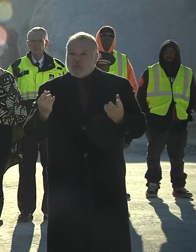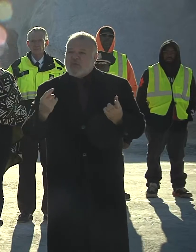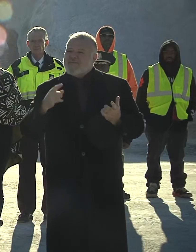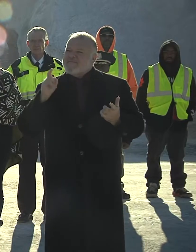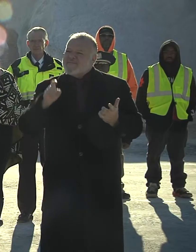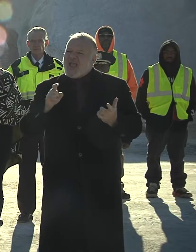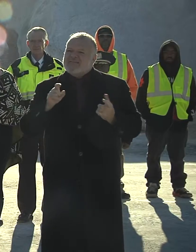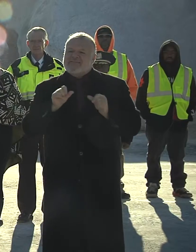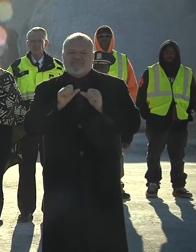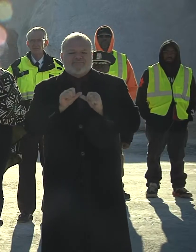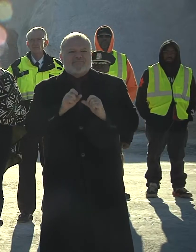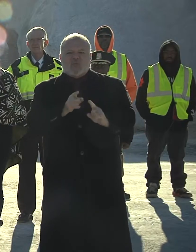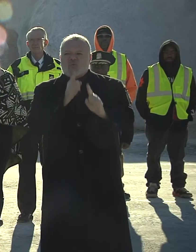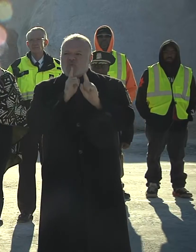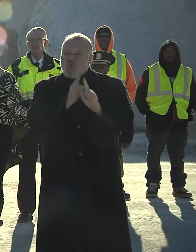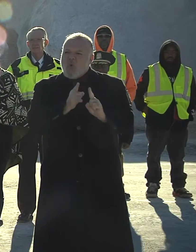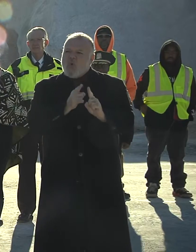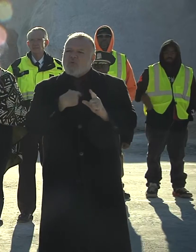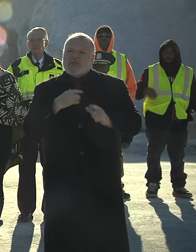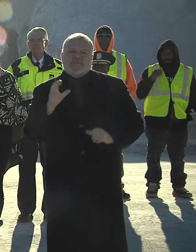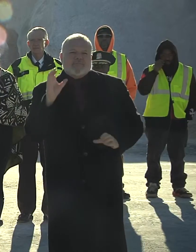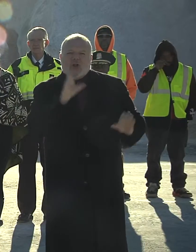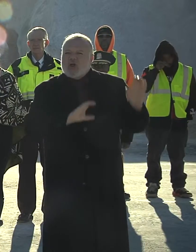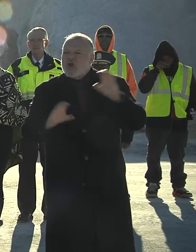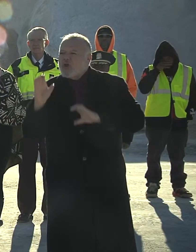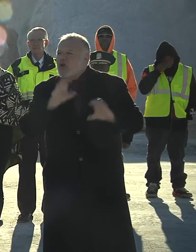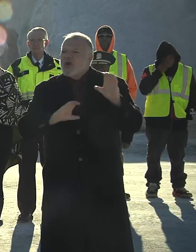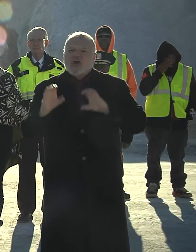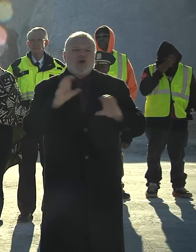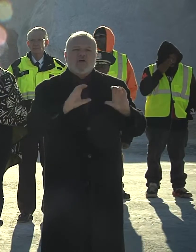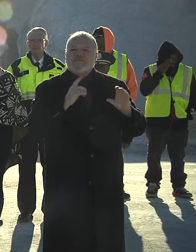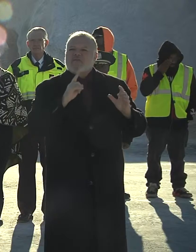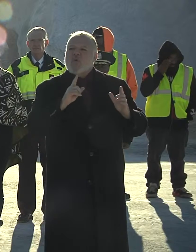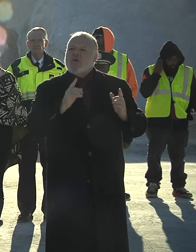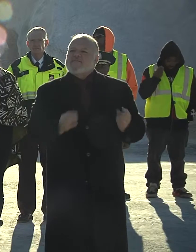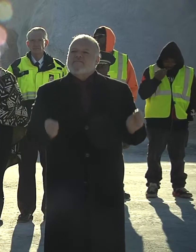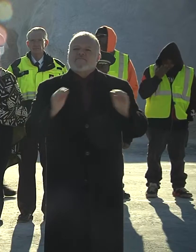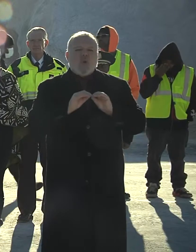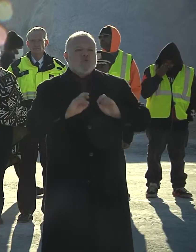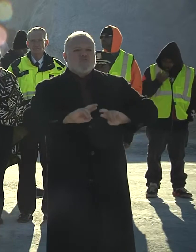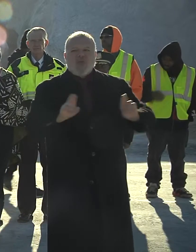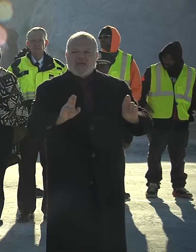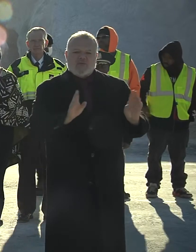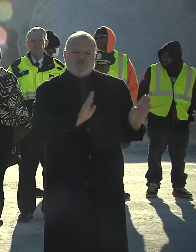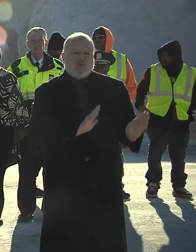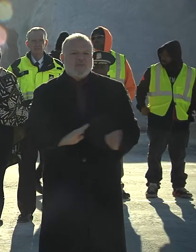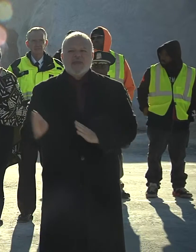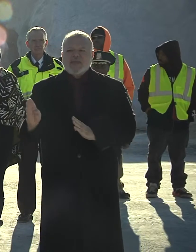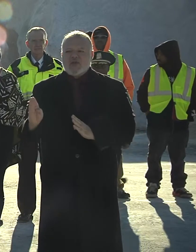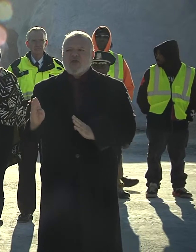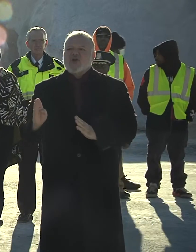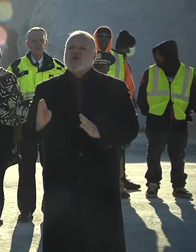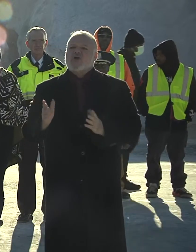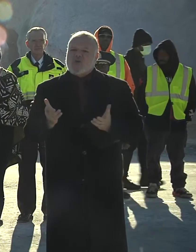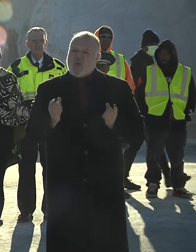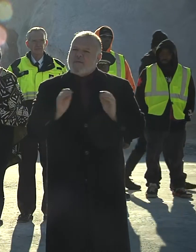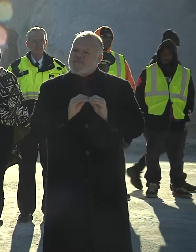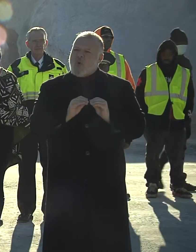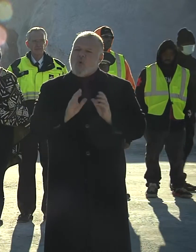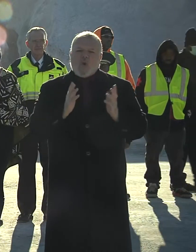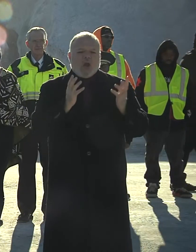to ensure that we are more ready, more prepared, doing it a little bit better,